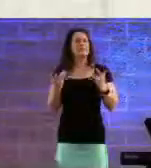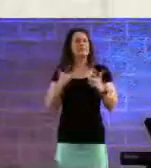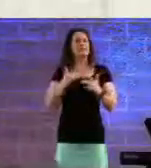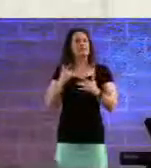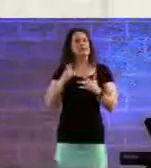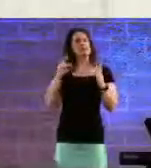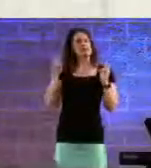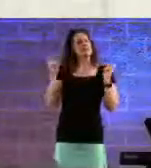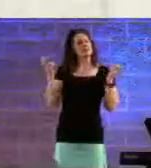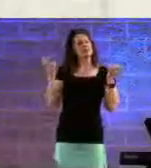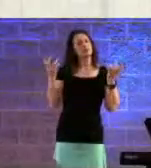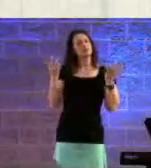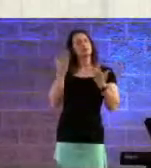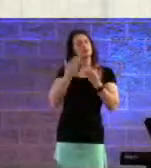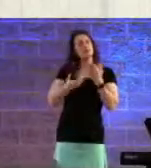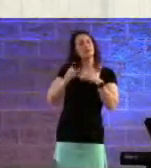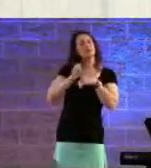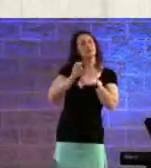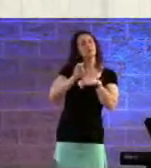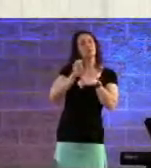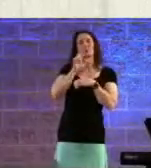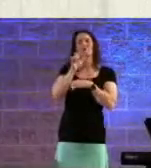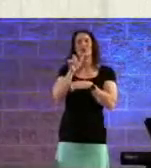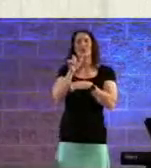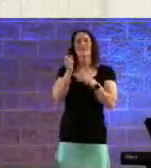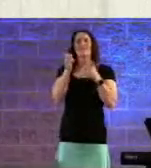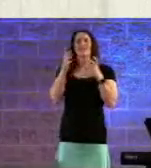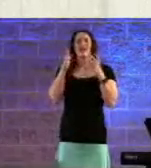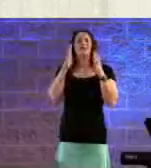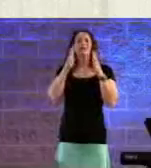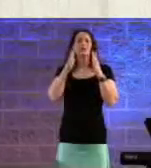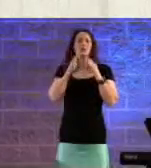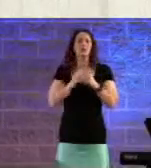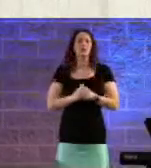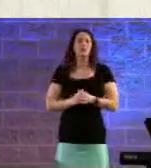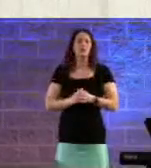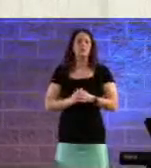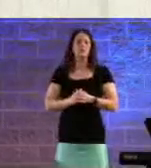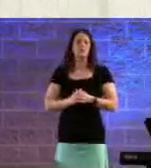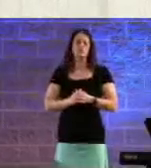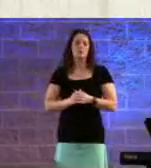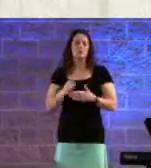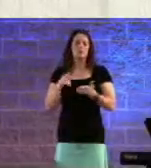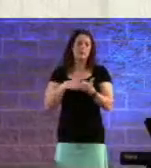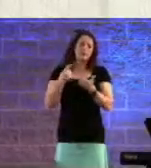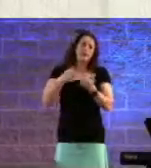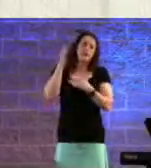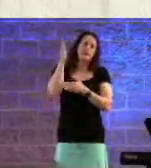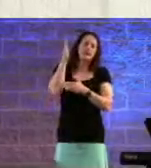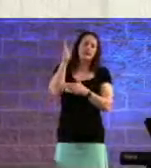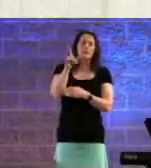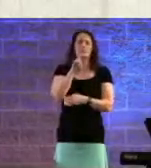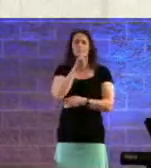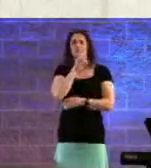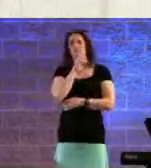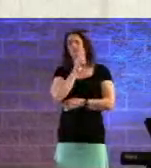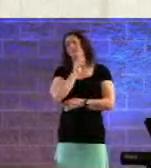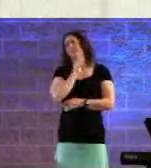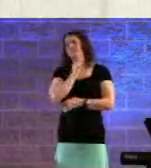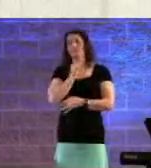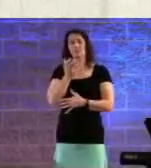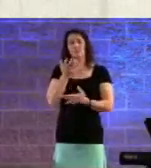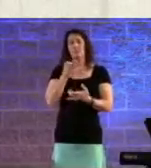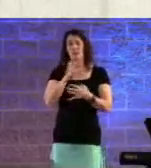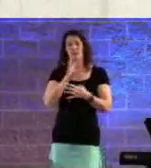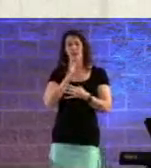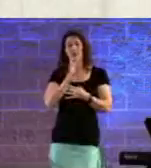churches it doesn't get a lot of attention. And sometimes pastors don't want to talk about it all that much. Quite frankly, as your